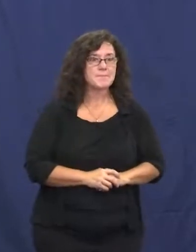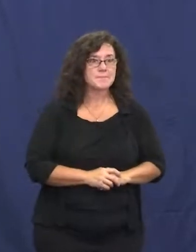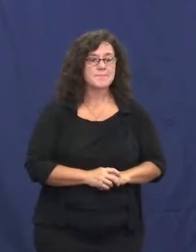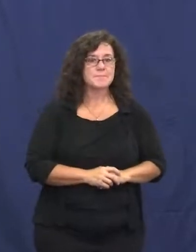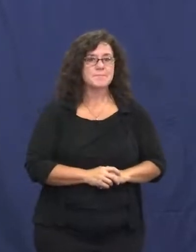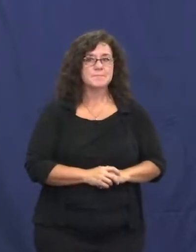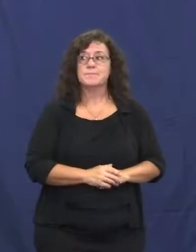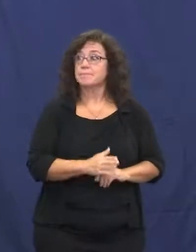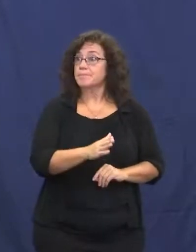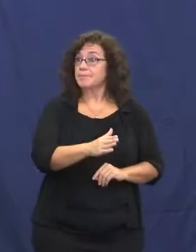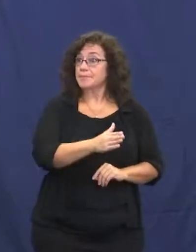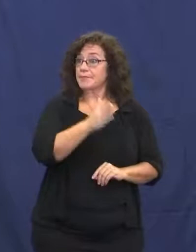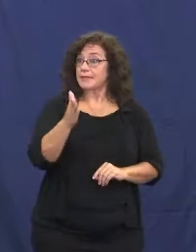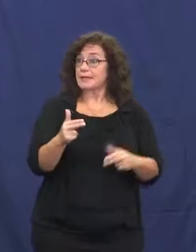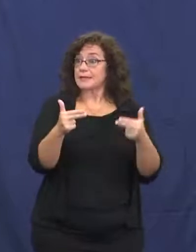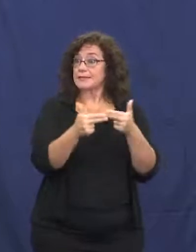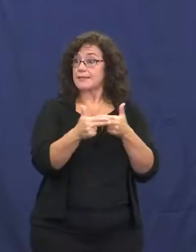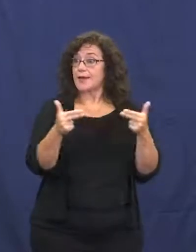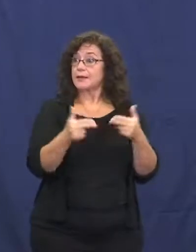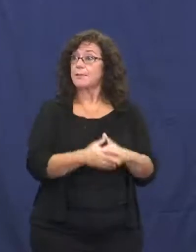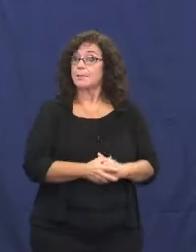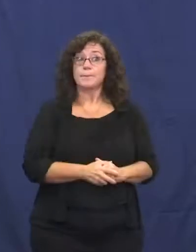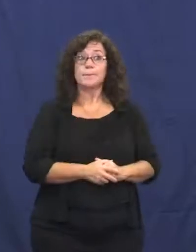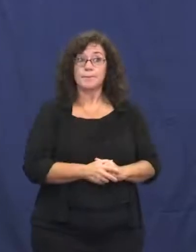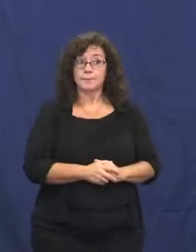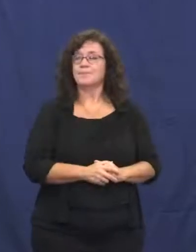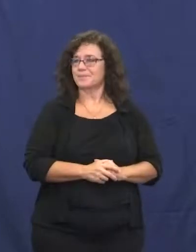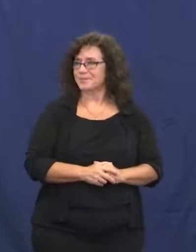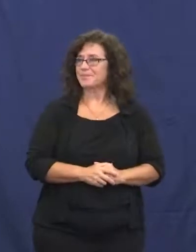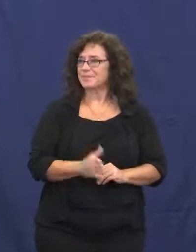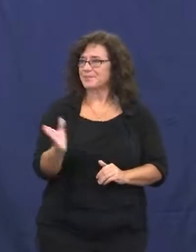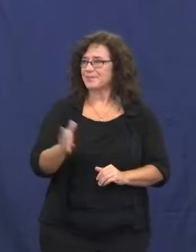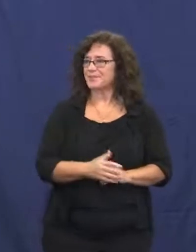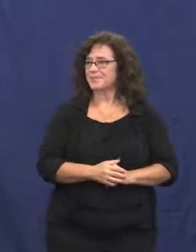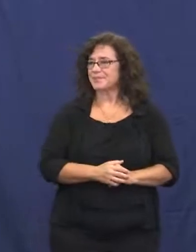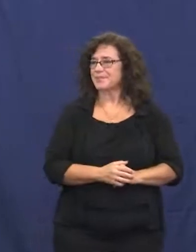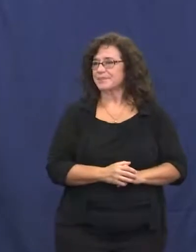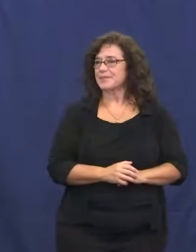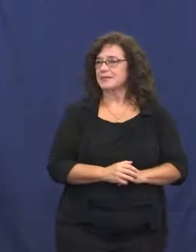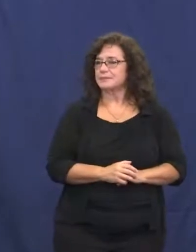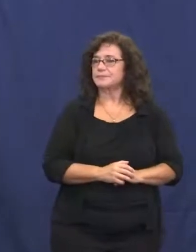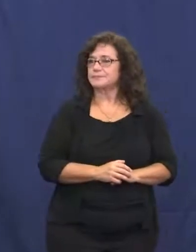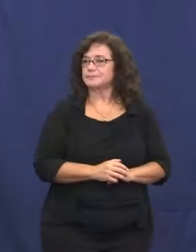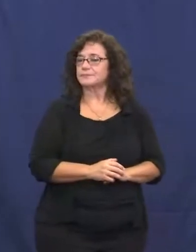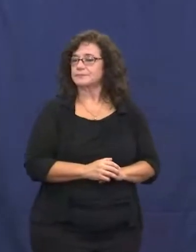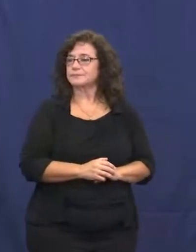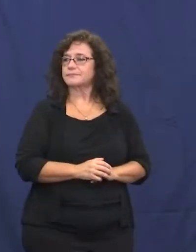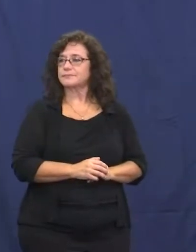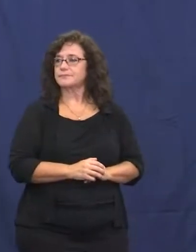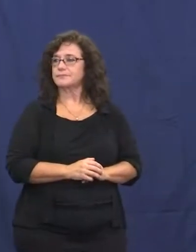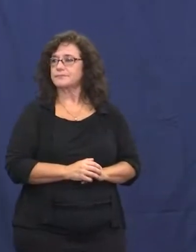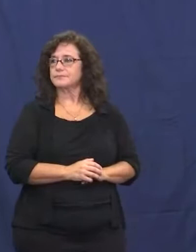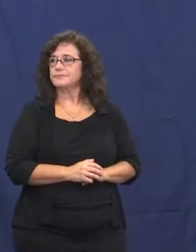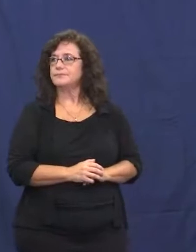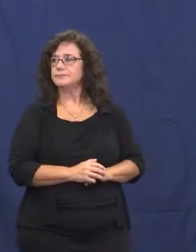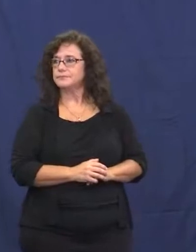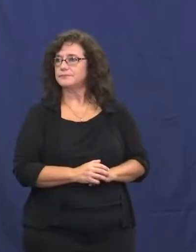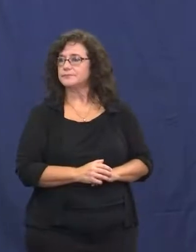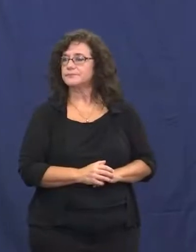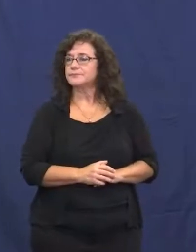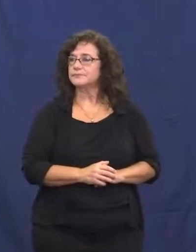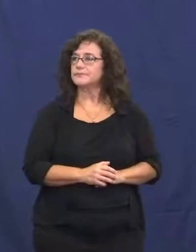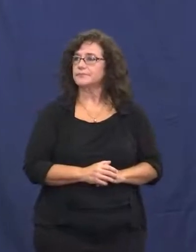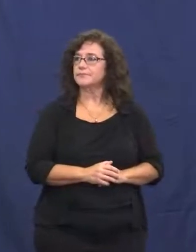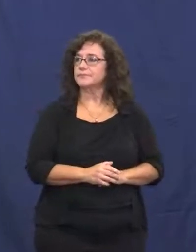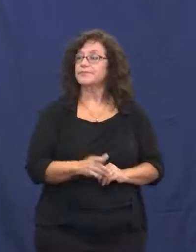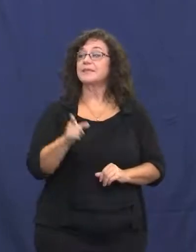I can get the next slide. Okay, thank you. This is a new slide. It's a little